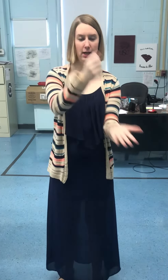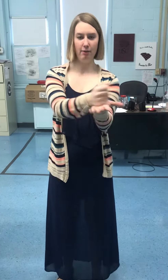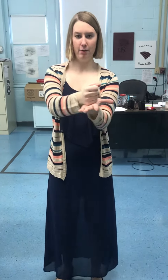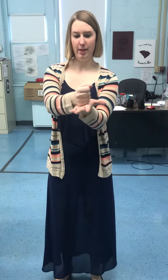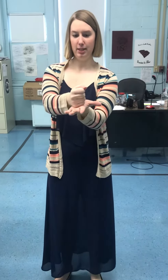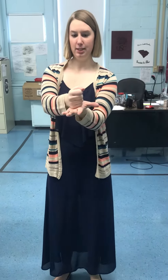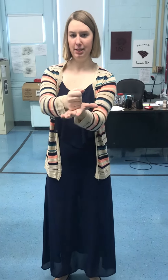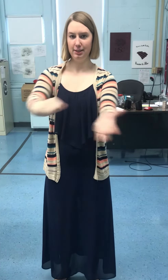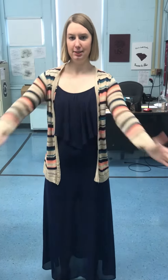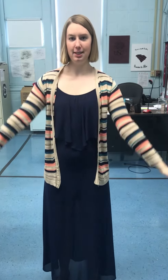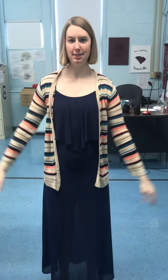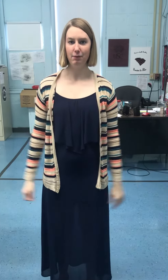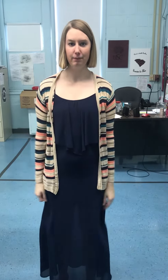government. That's it.